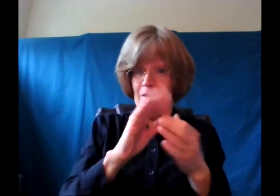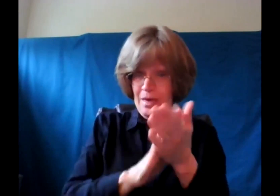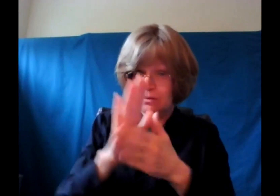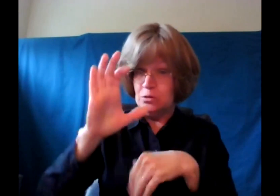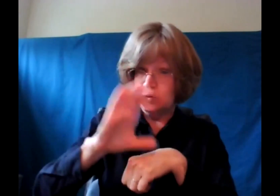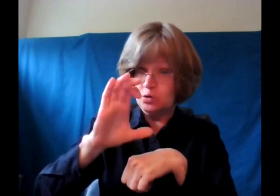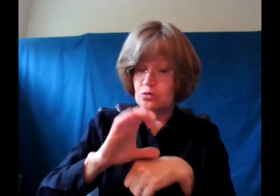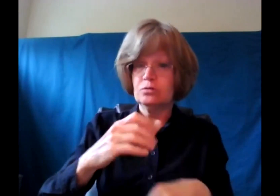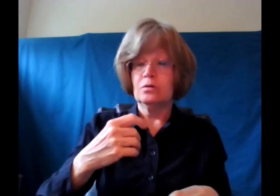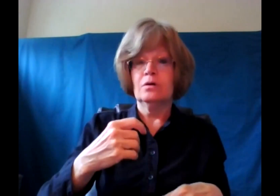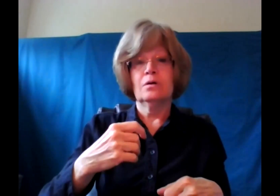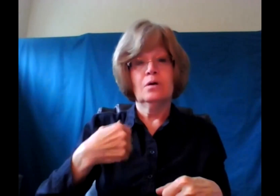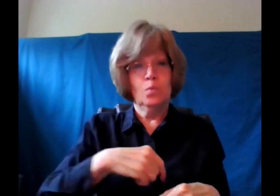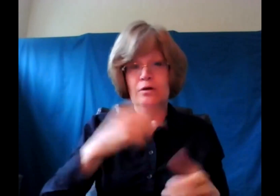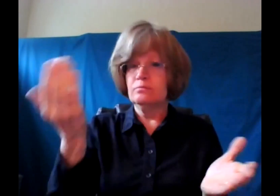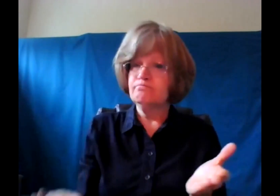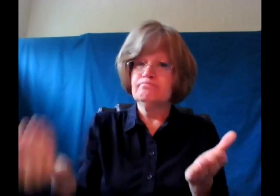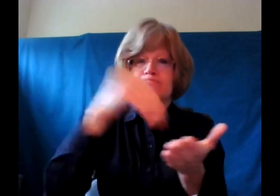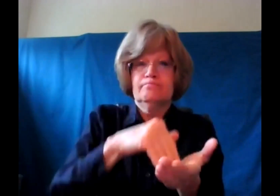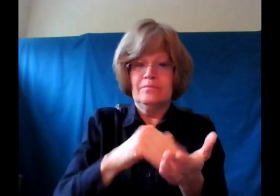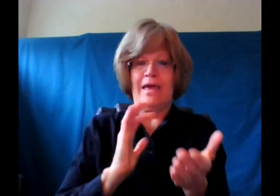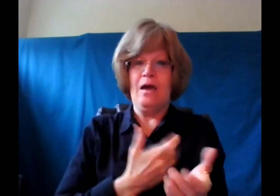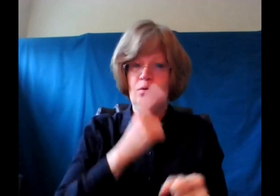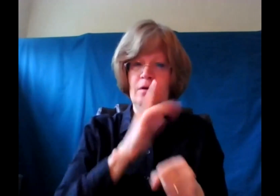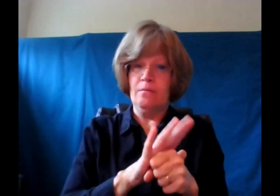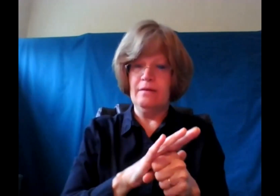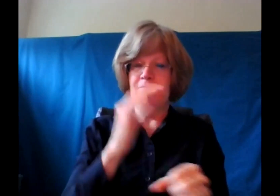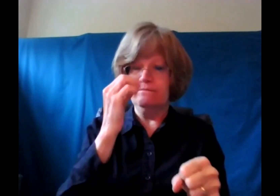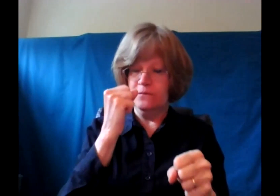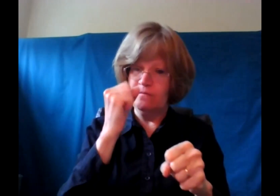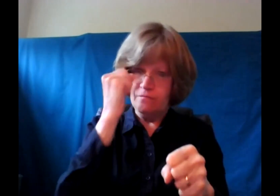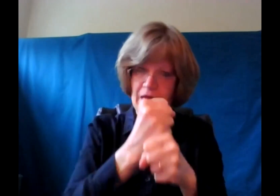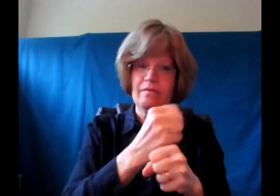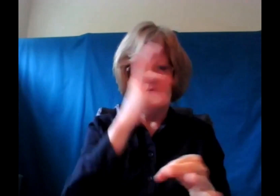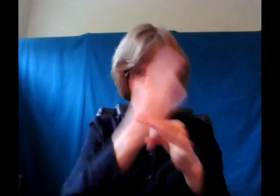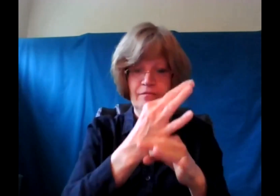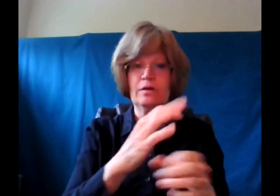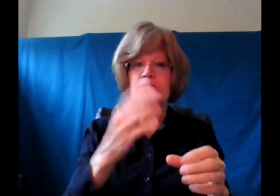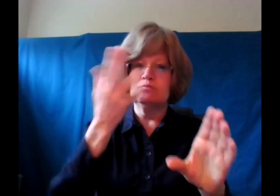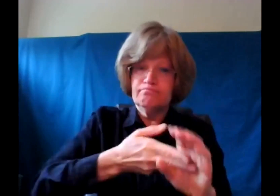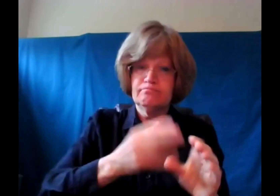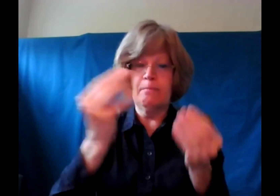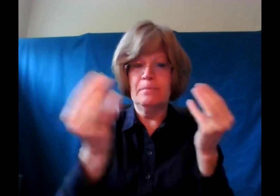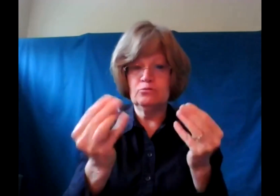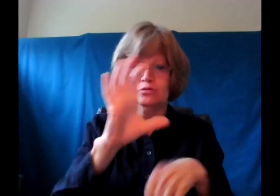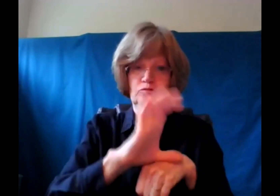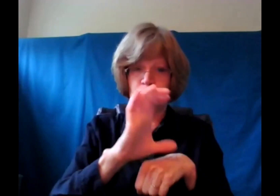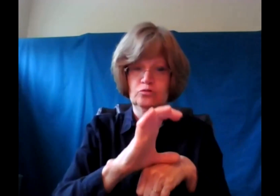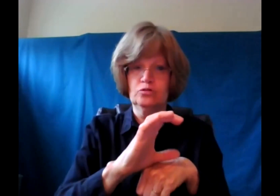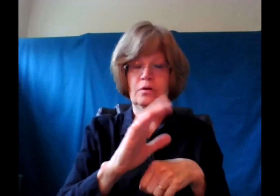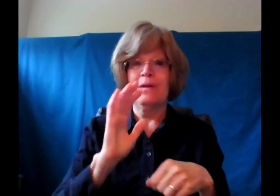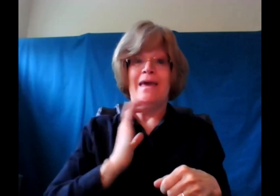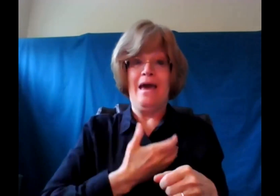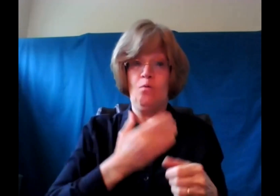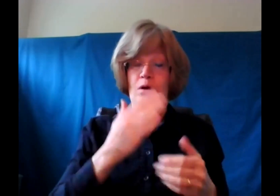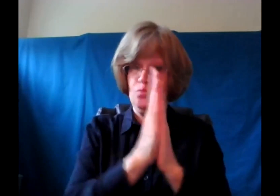United Methodist Church, we renew our covenants faithfully to participate in the ministries of the church